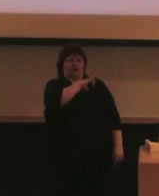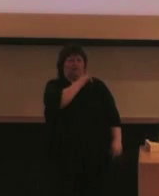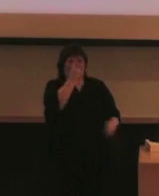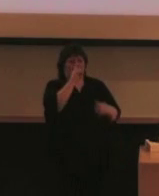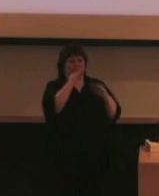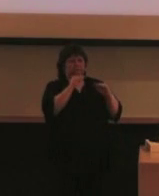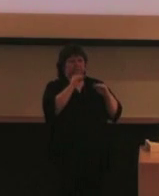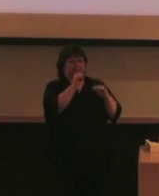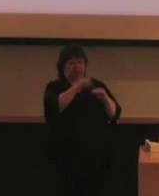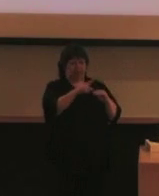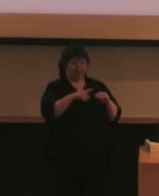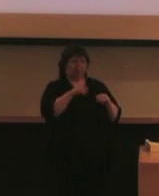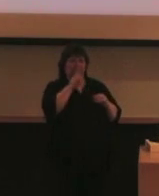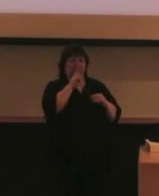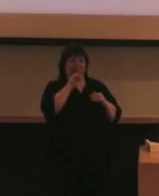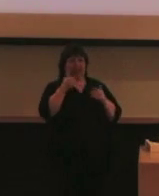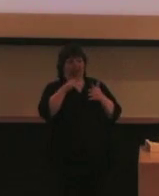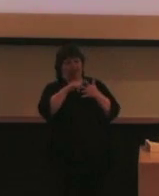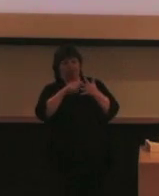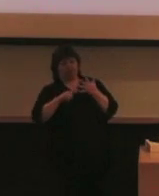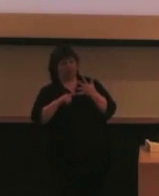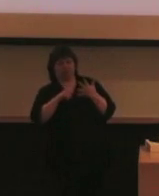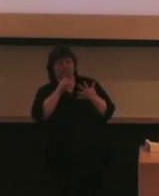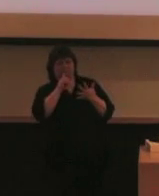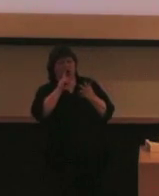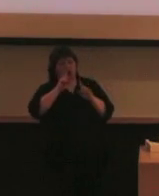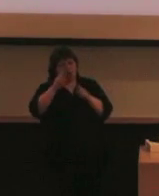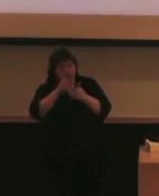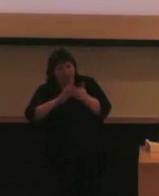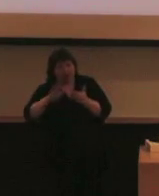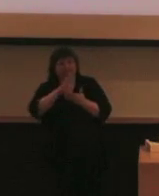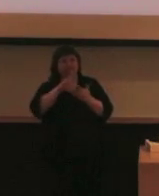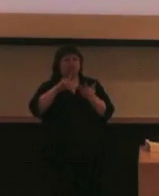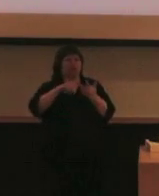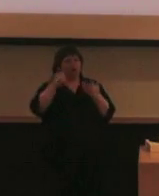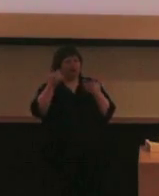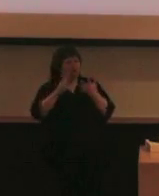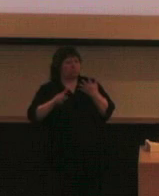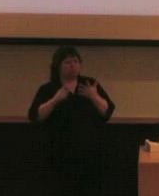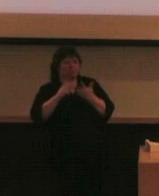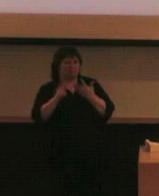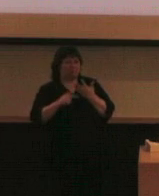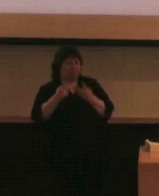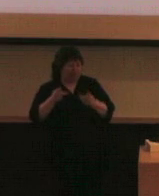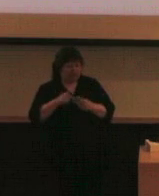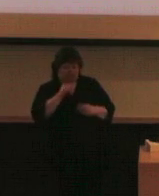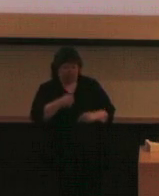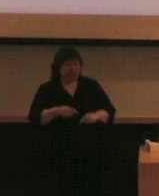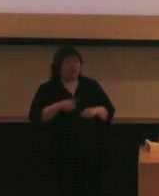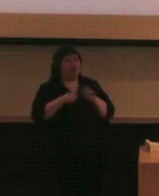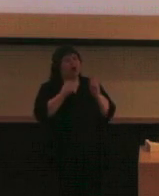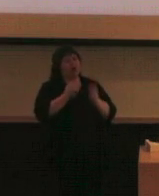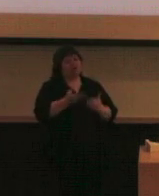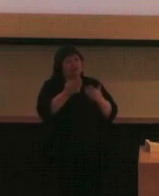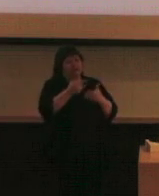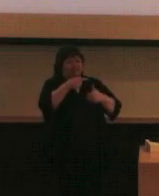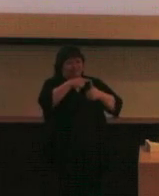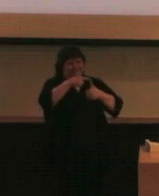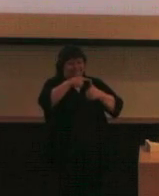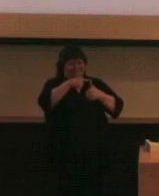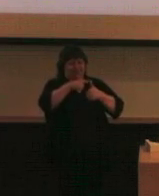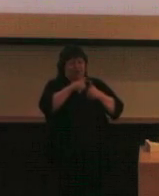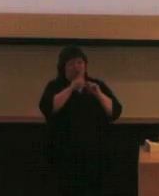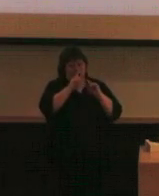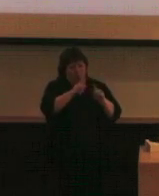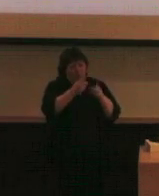to you. Not that I would not recommend you to go into a college or some other facility out there, but I would strongly recommend that you probably go